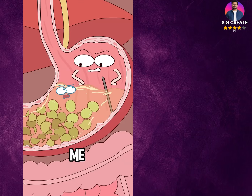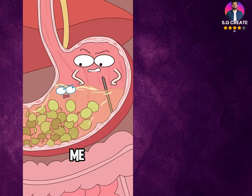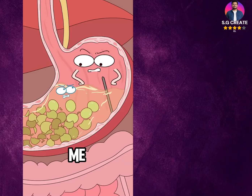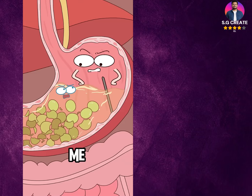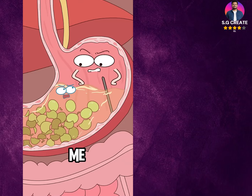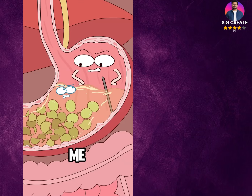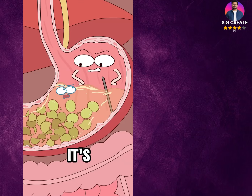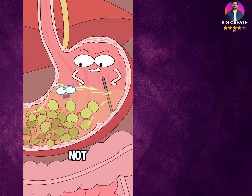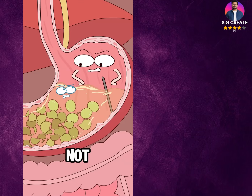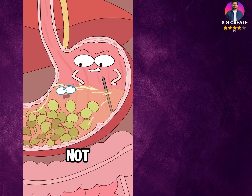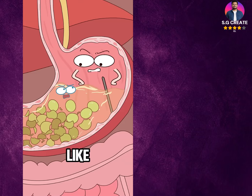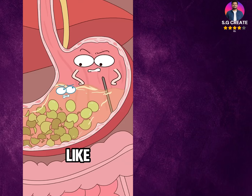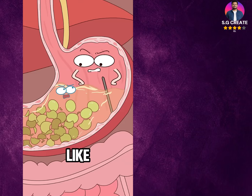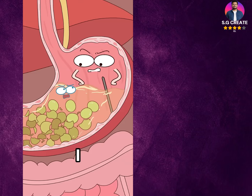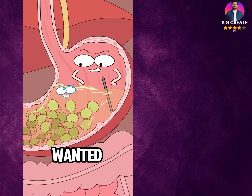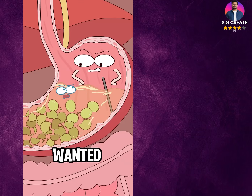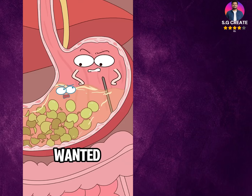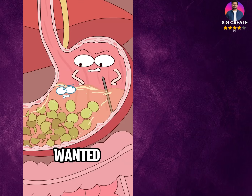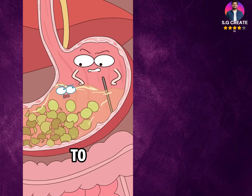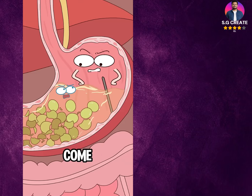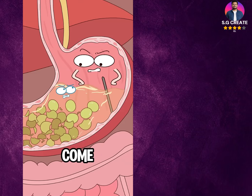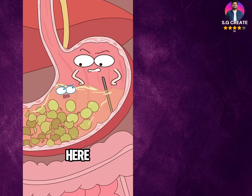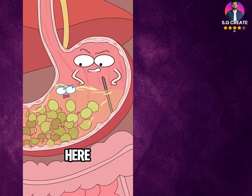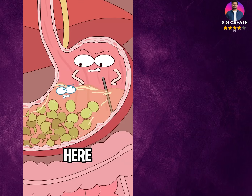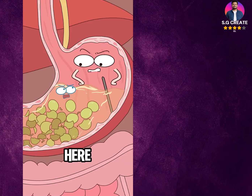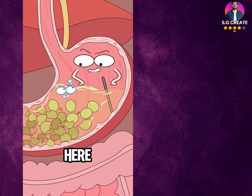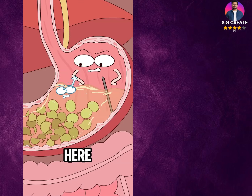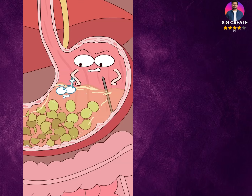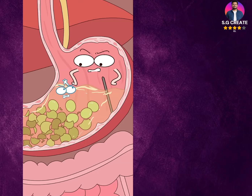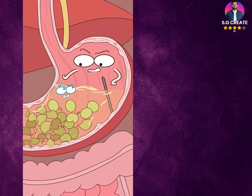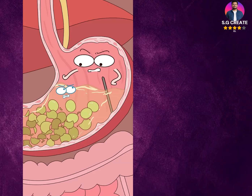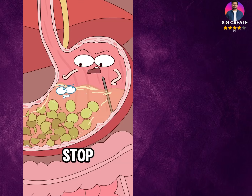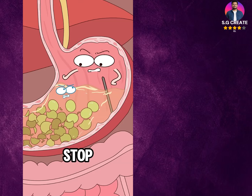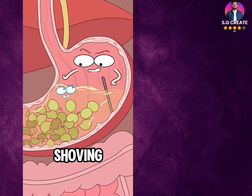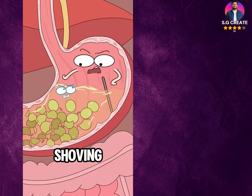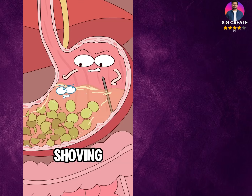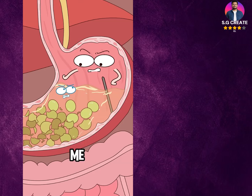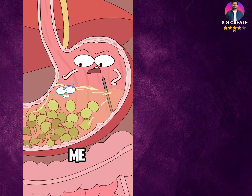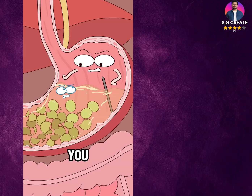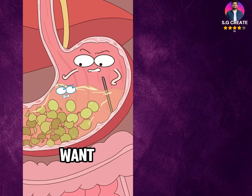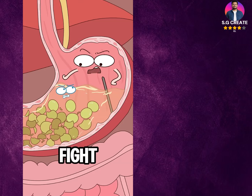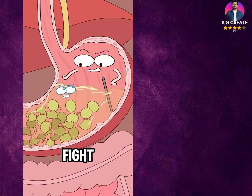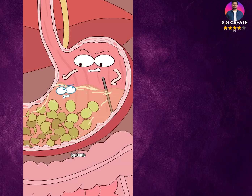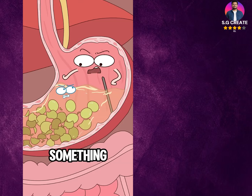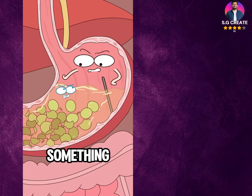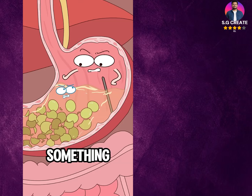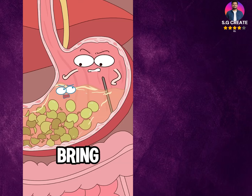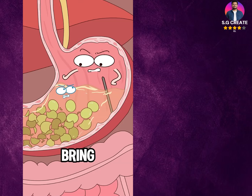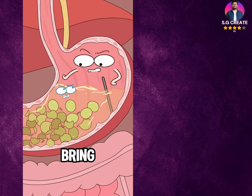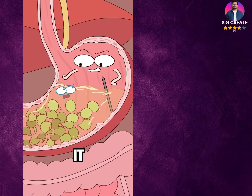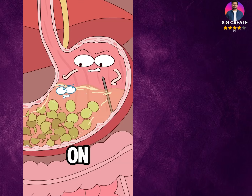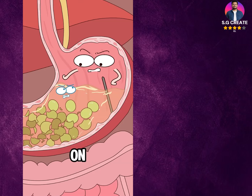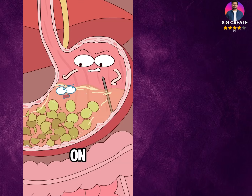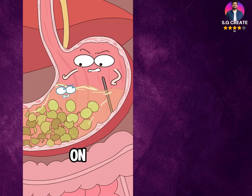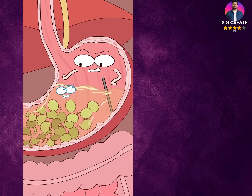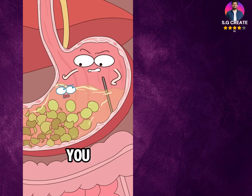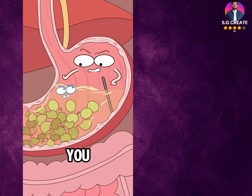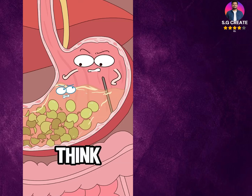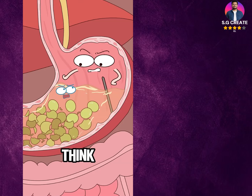curd, setting curd with raisins, dry grapes, is recommended for improved digestion and gut health. Key takeaways: avoid